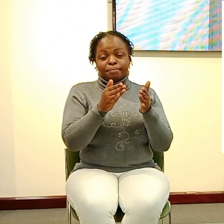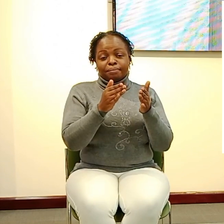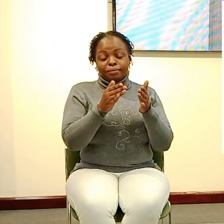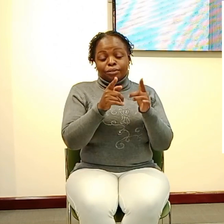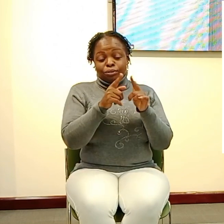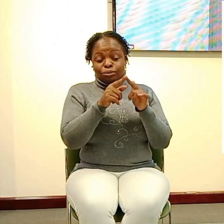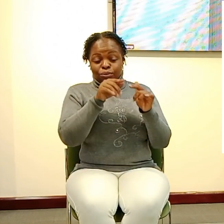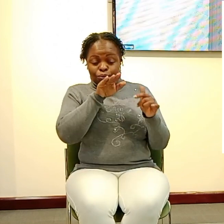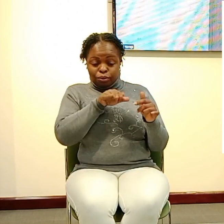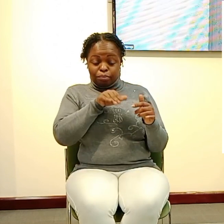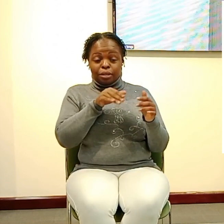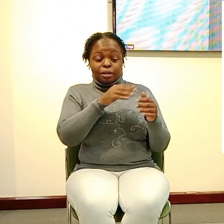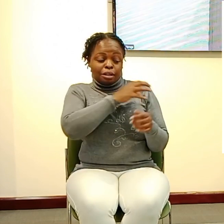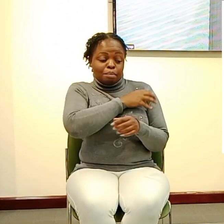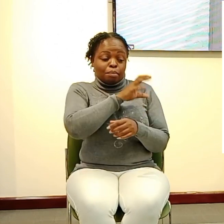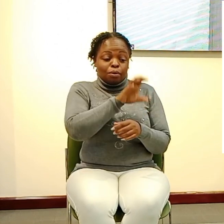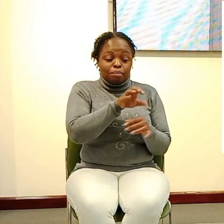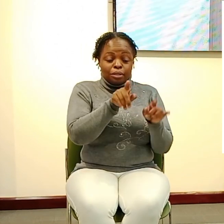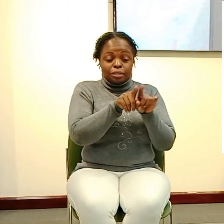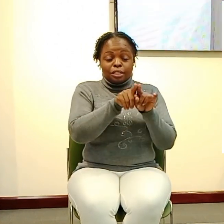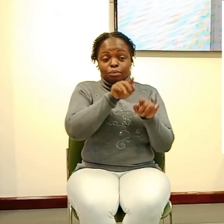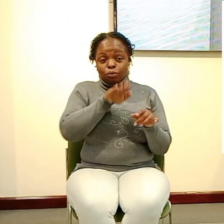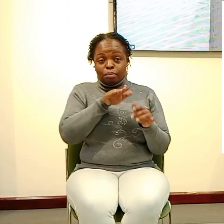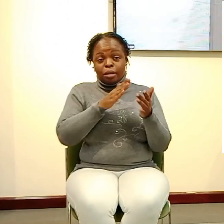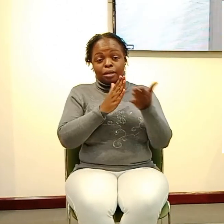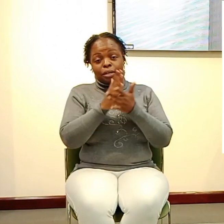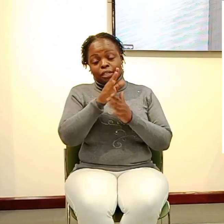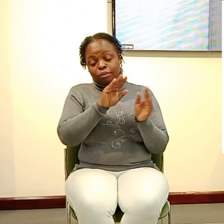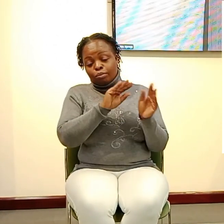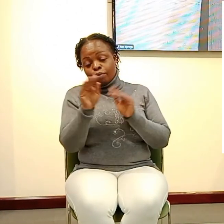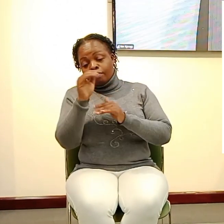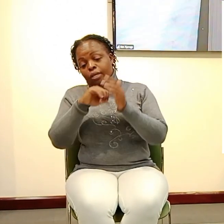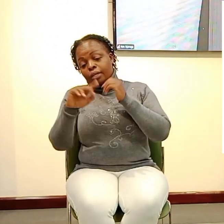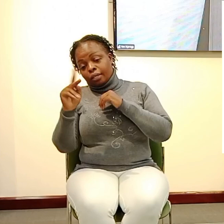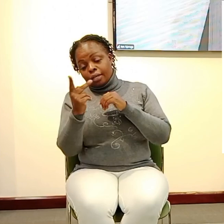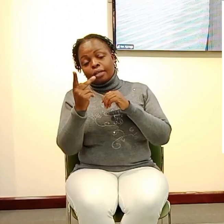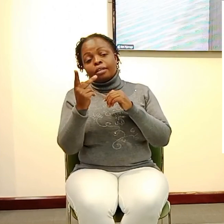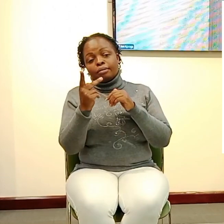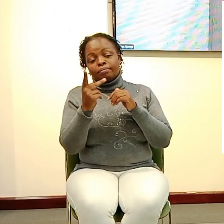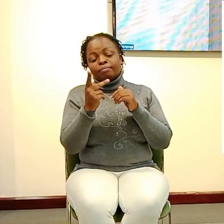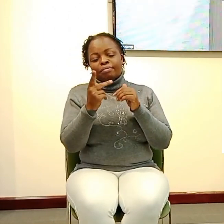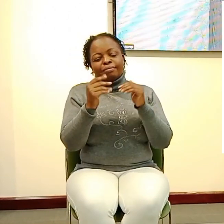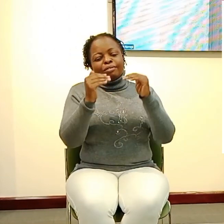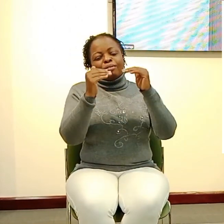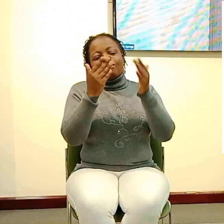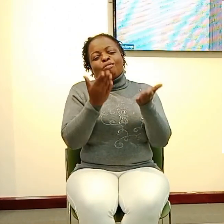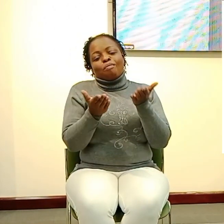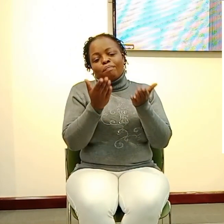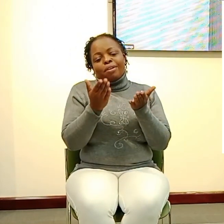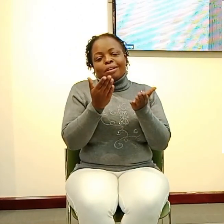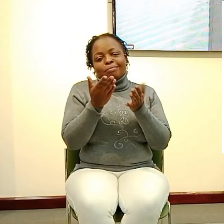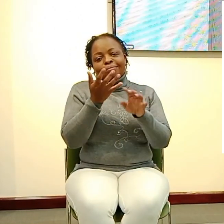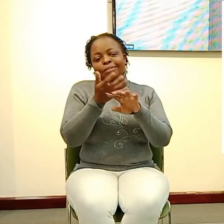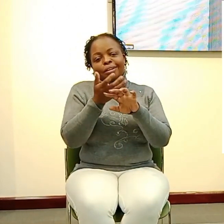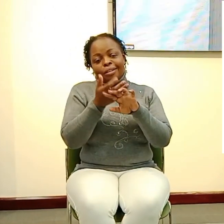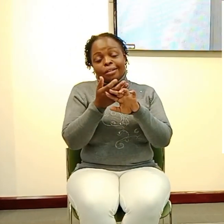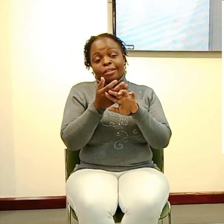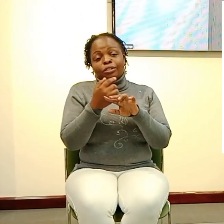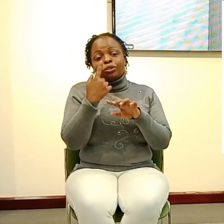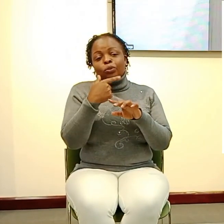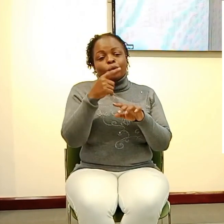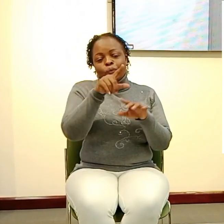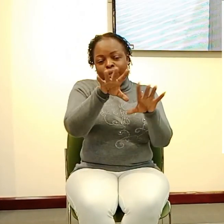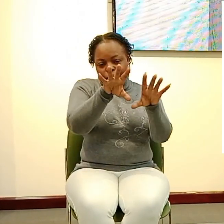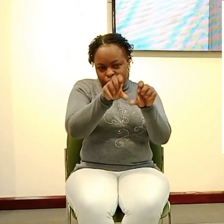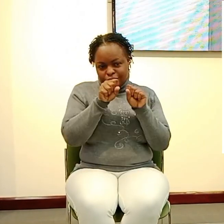to women's empowerment and the women's rights movement in Kenya is unparalleled. We are adopting you